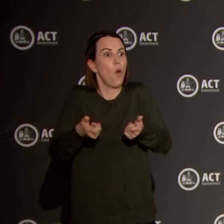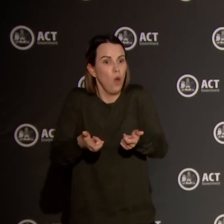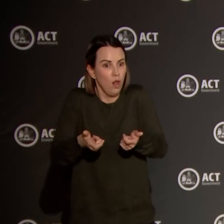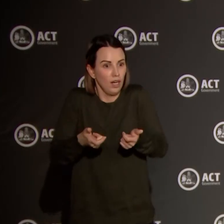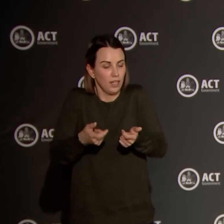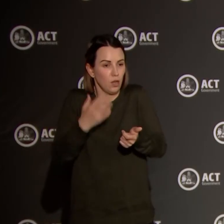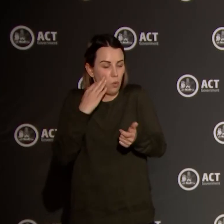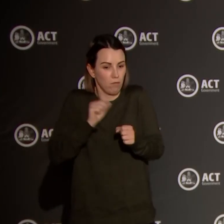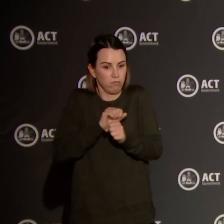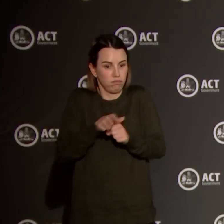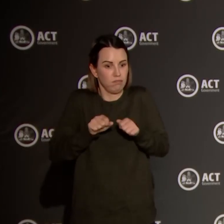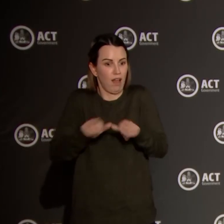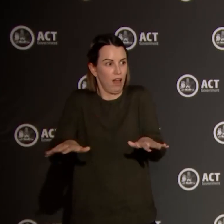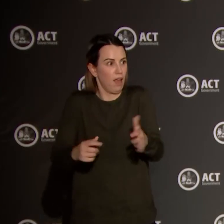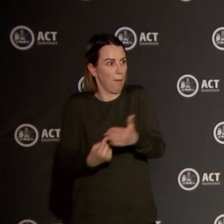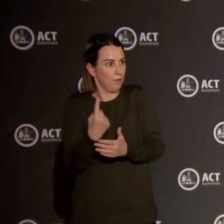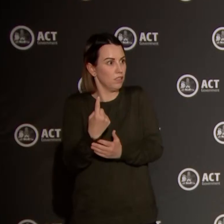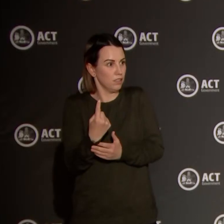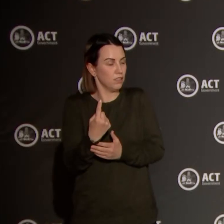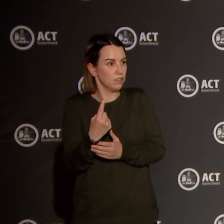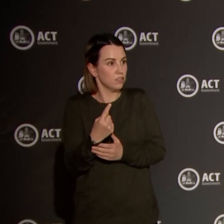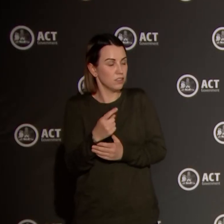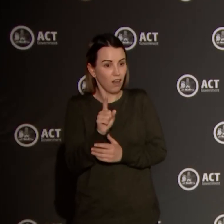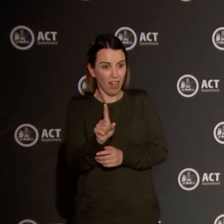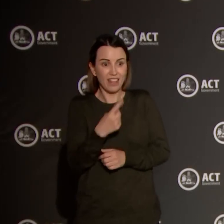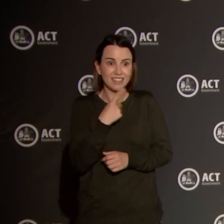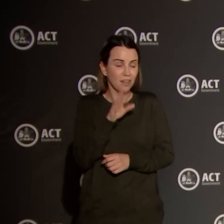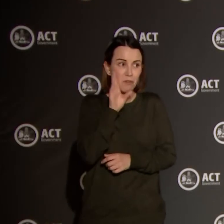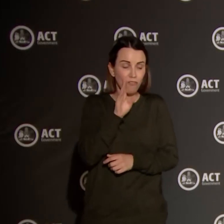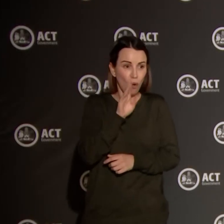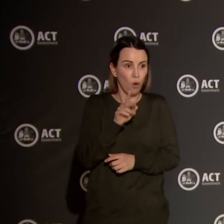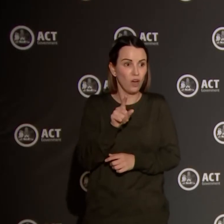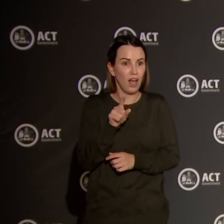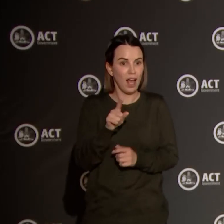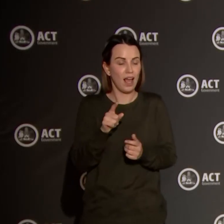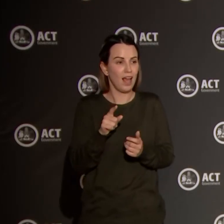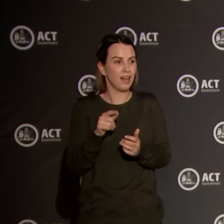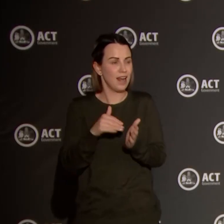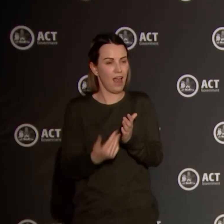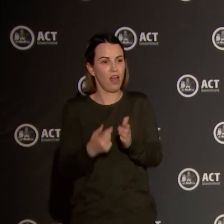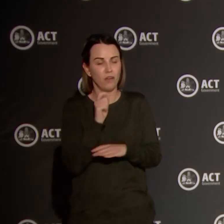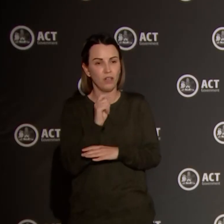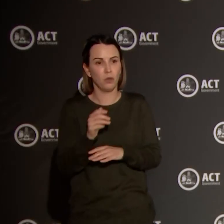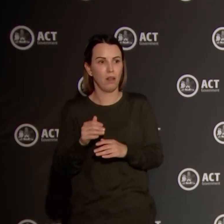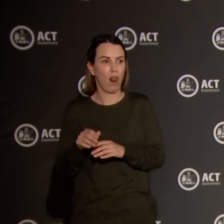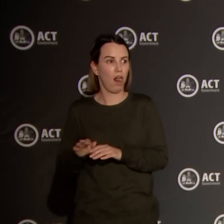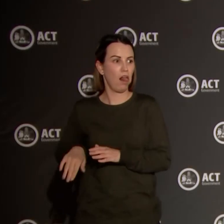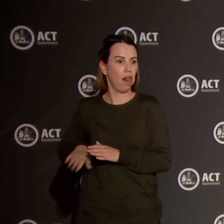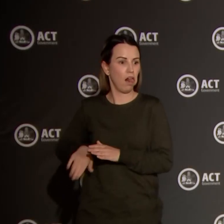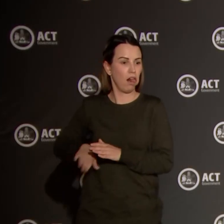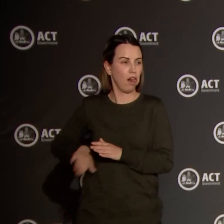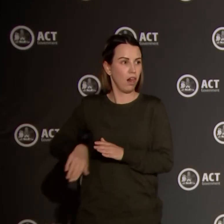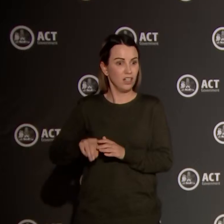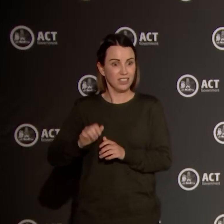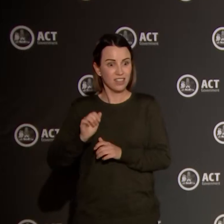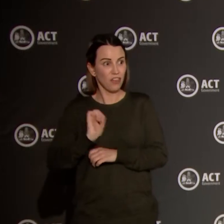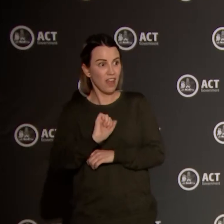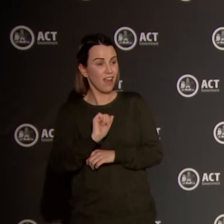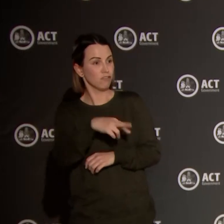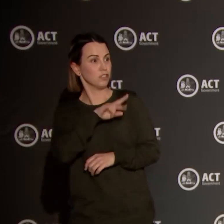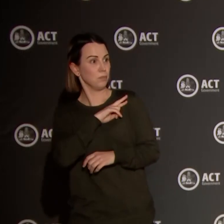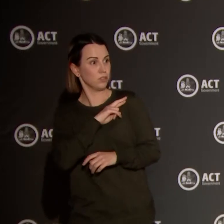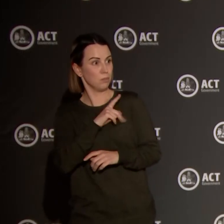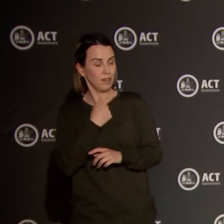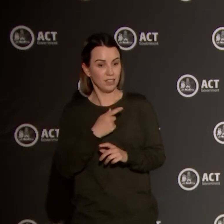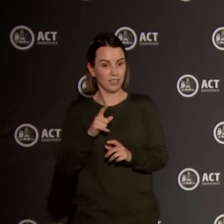1A, as they had said they would, and now they're putting this on the back burner in relation to their own responsibilities for disability